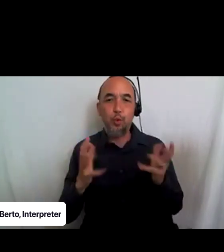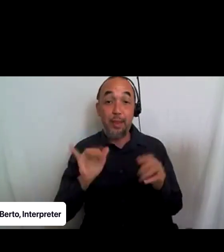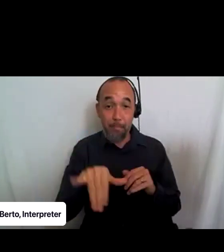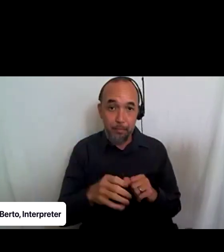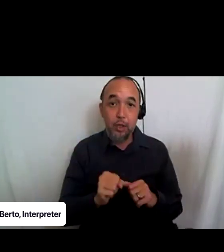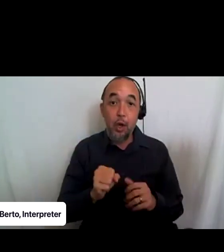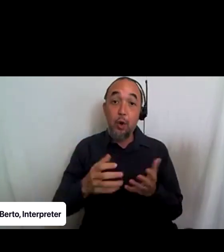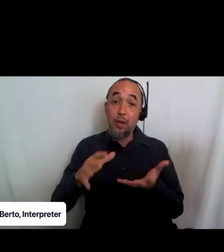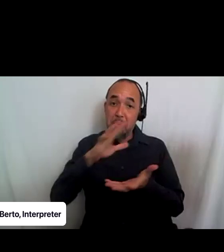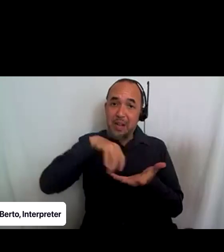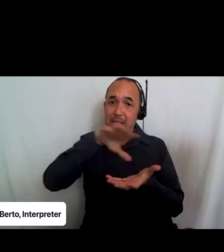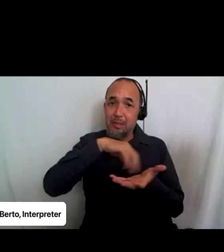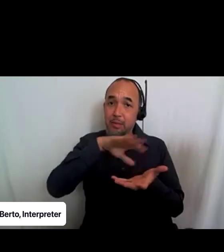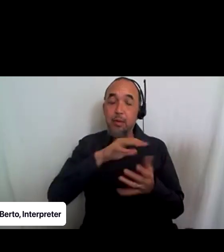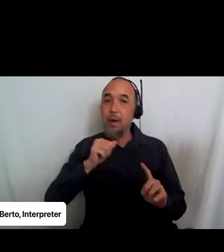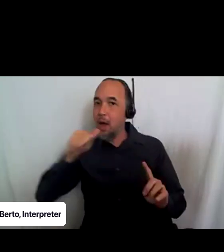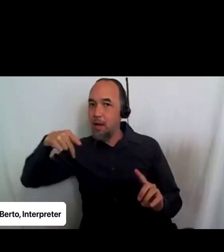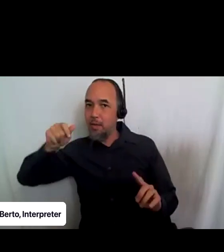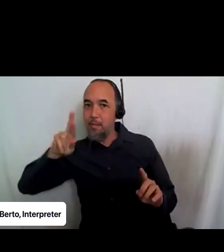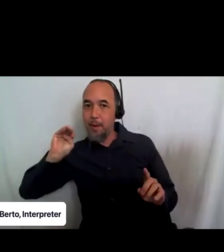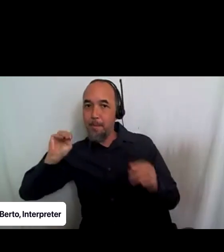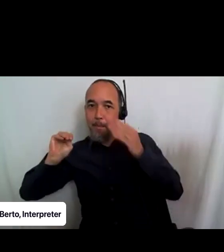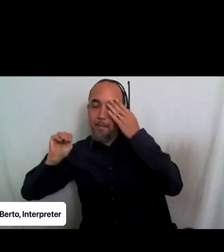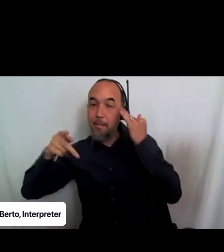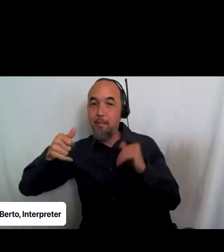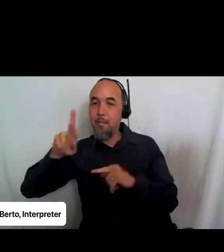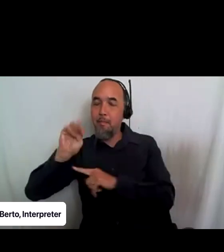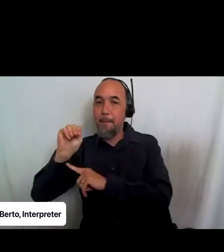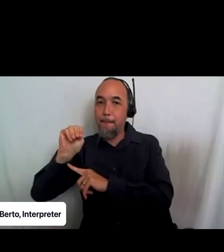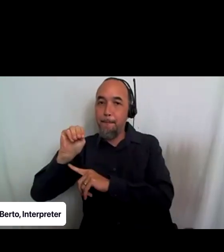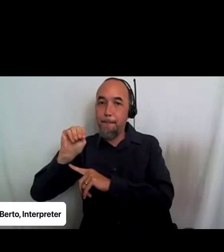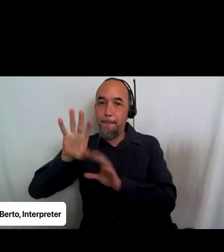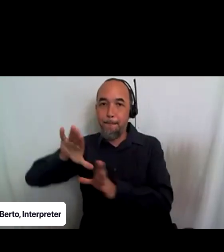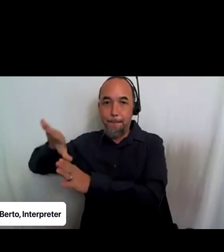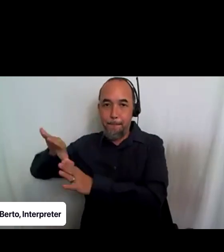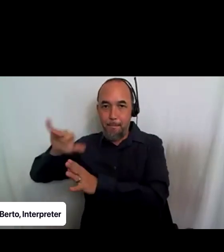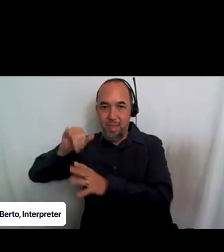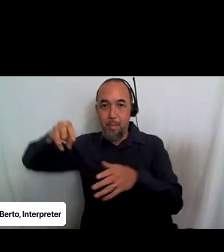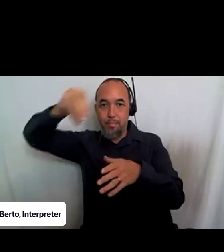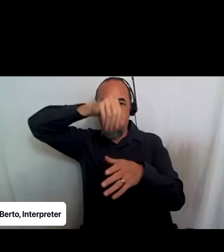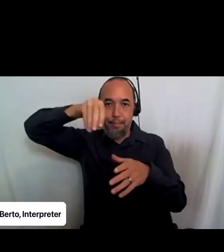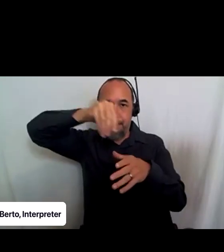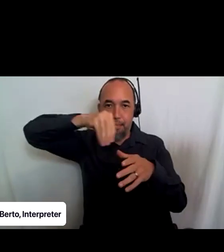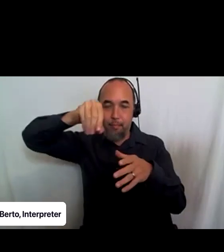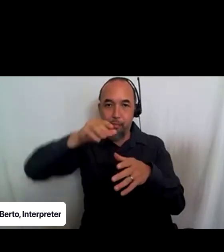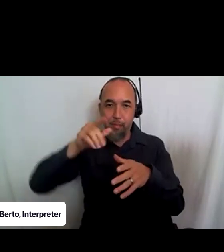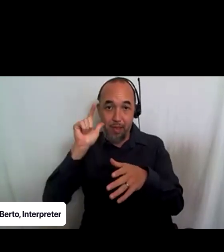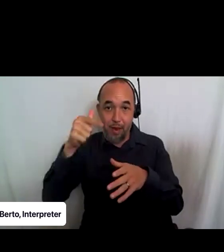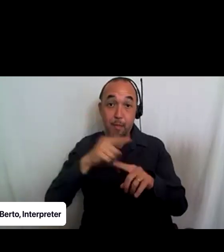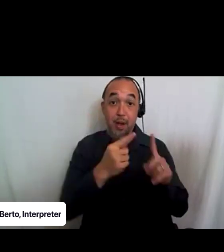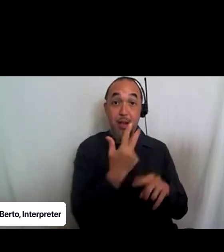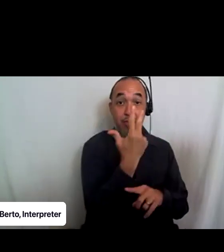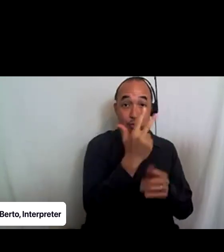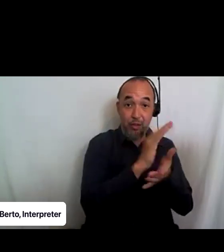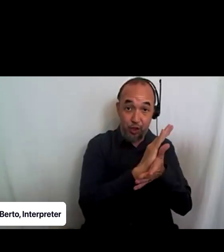just except for your Parmesan, okay? The Parmesan is for the topping up top. But the other 3 cheeses that I